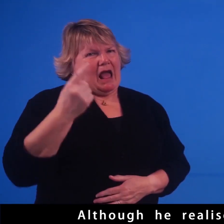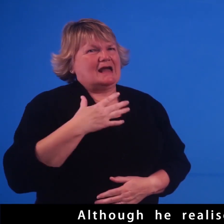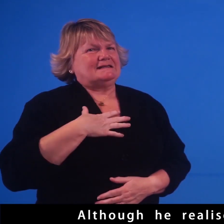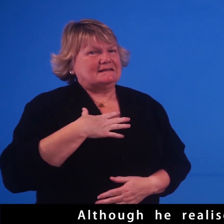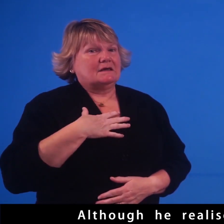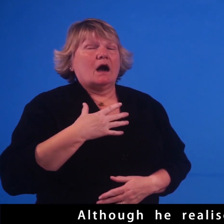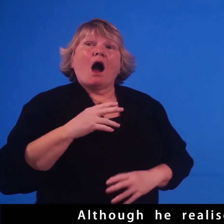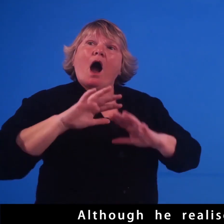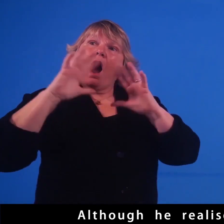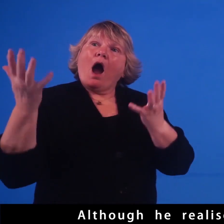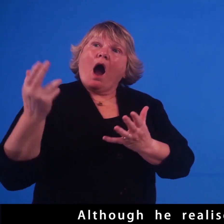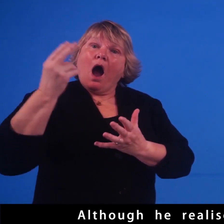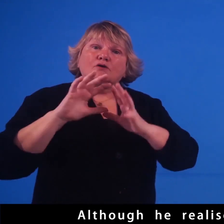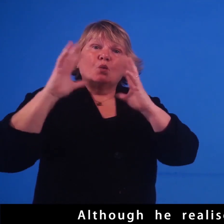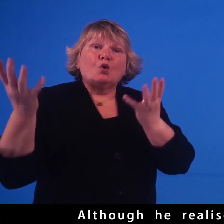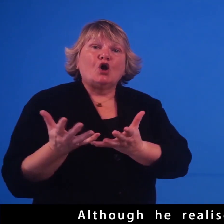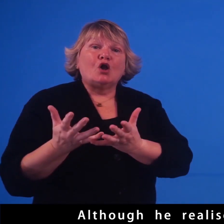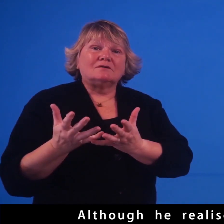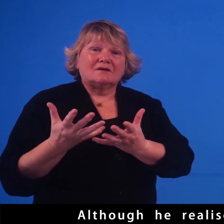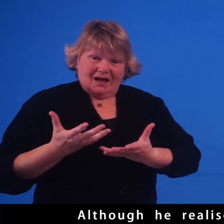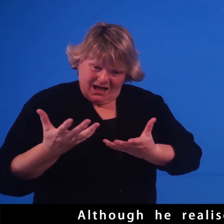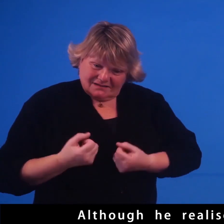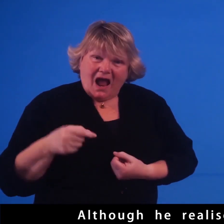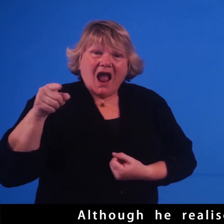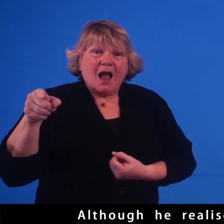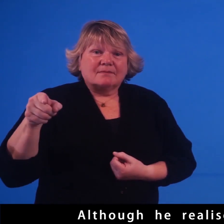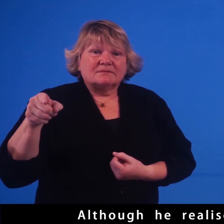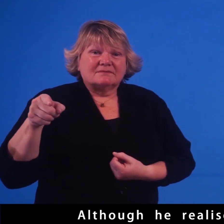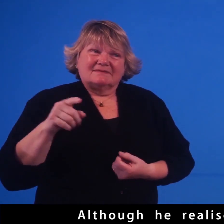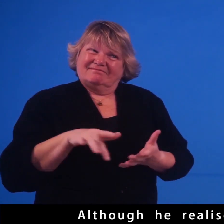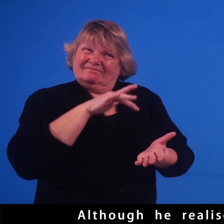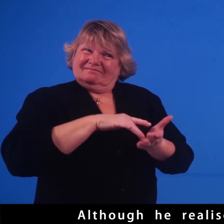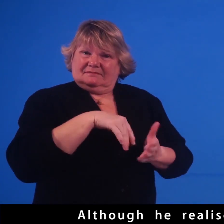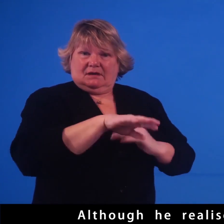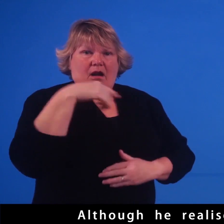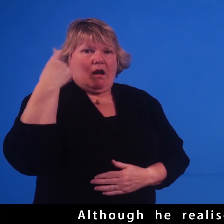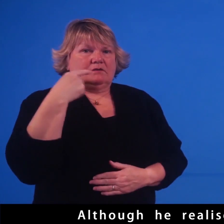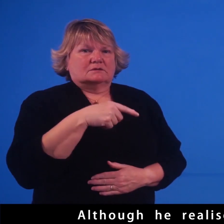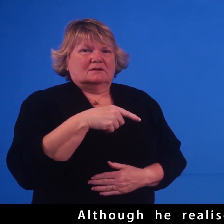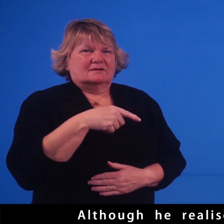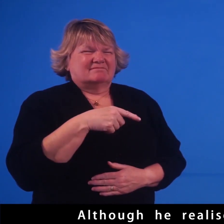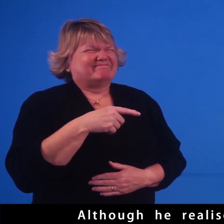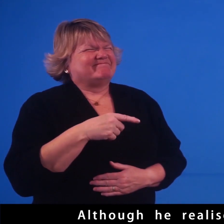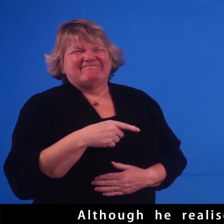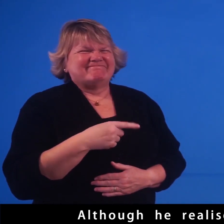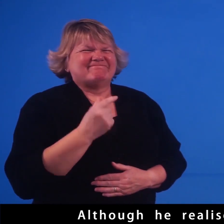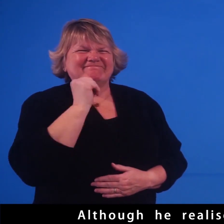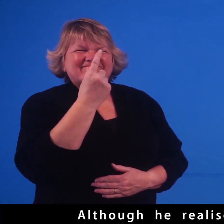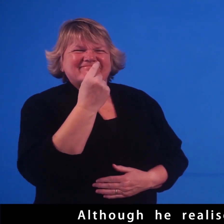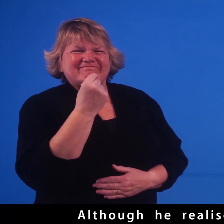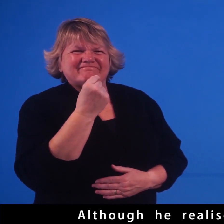Although he realised acceptance by an art world centred in London was unlikely,